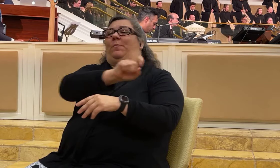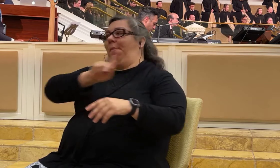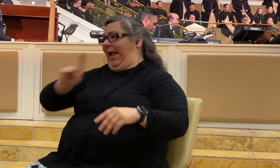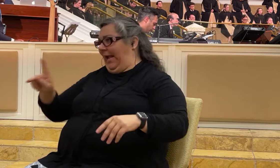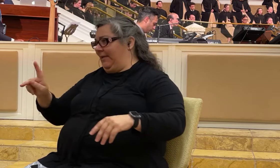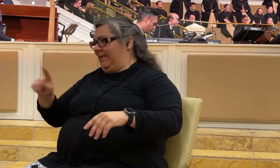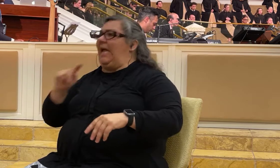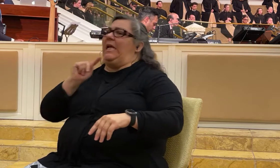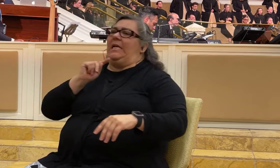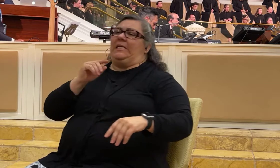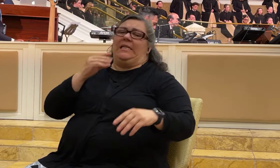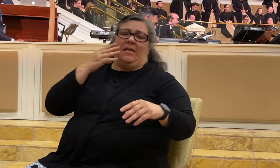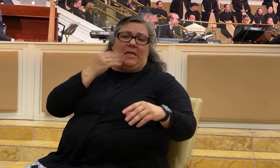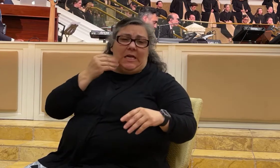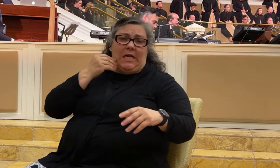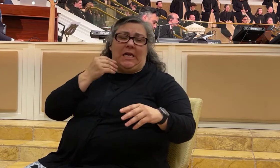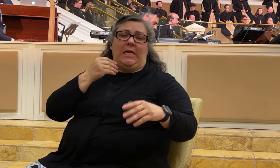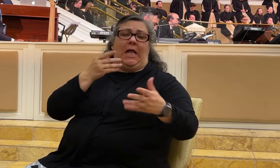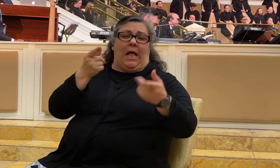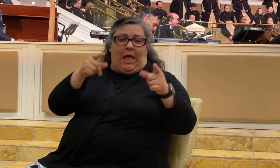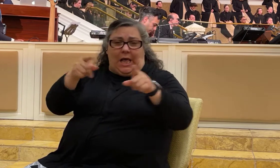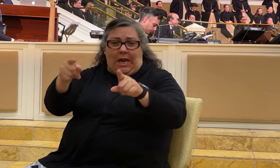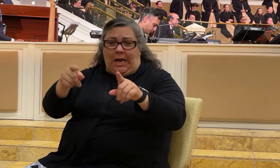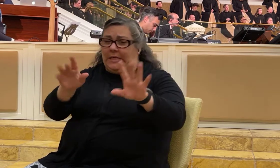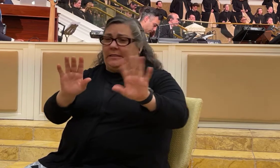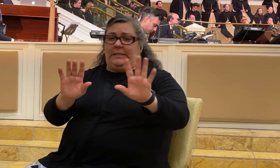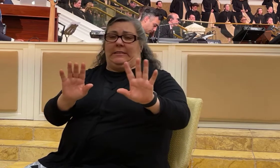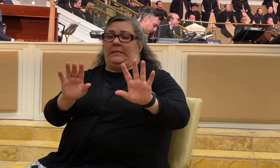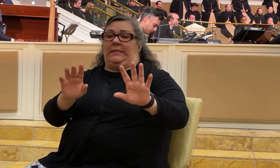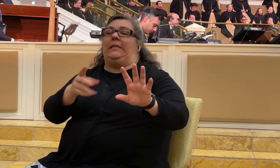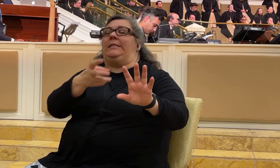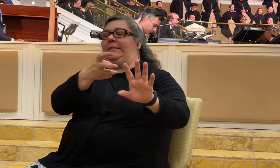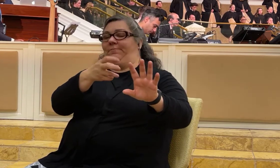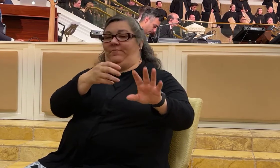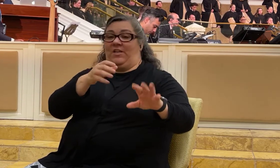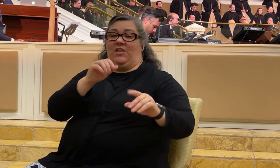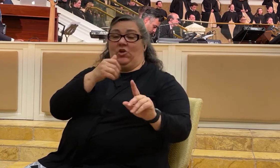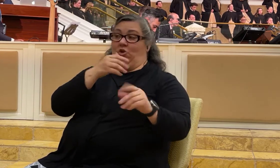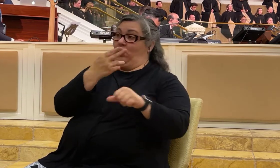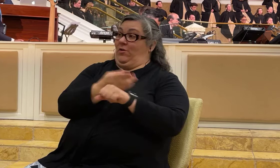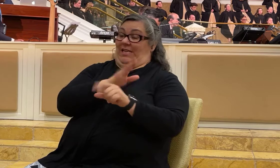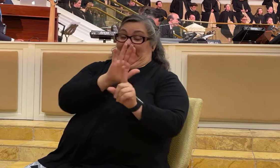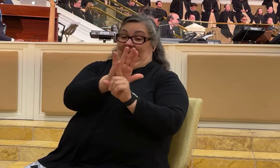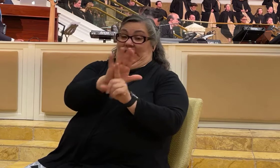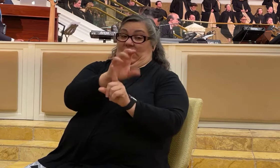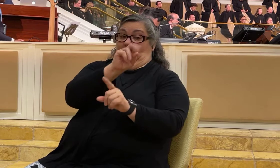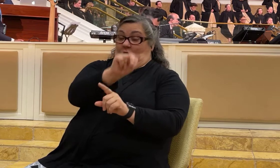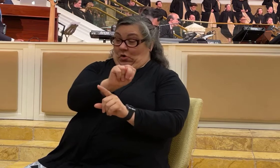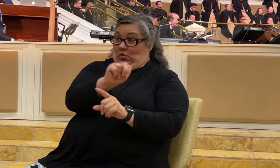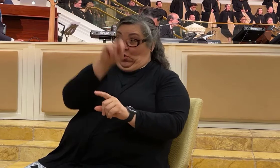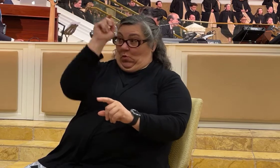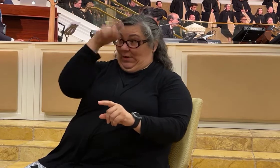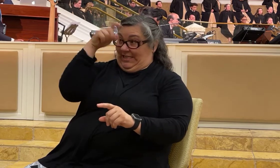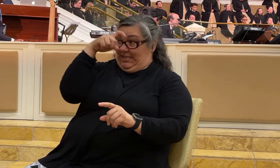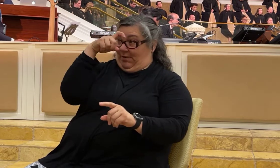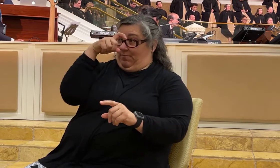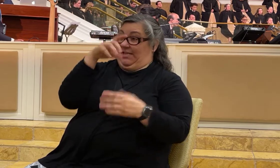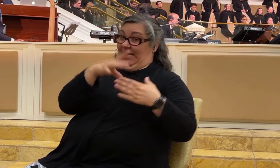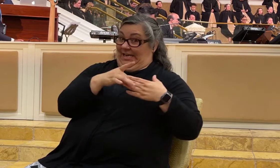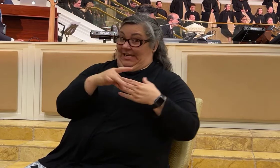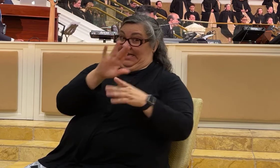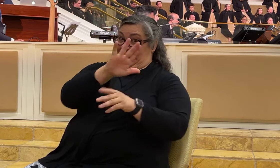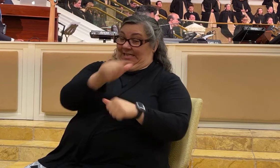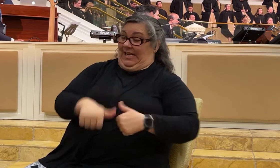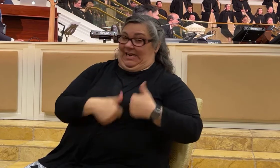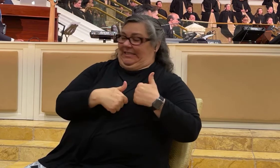bitter experiences that a man cannot be in his own strength and wisdom and maintain the direction of his own life